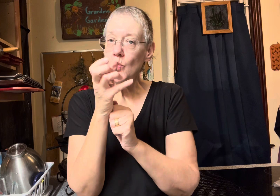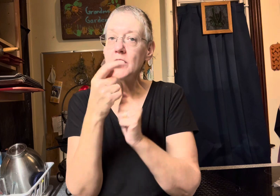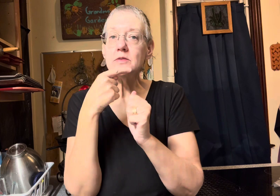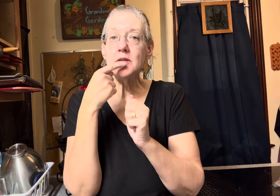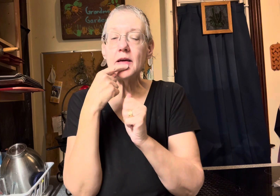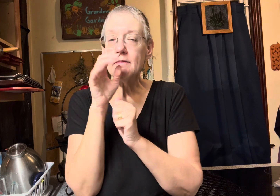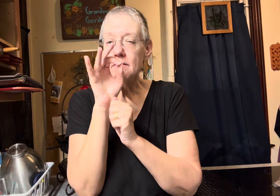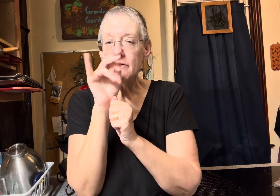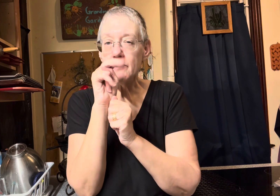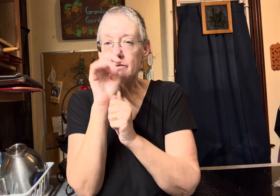flour,